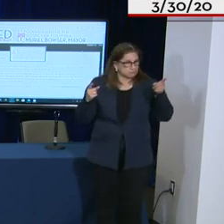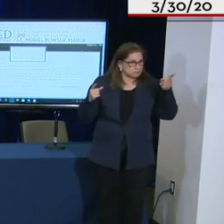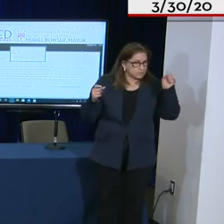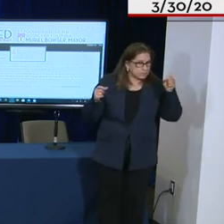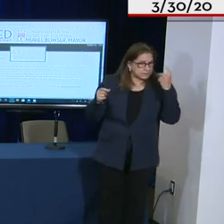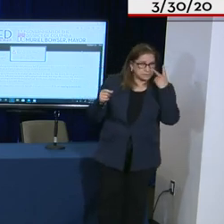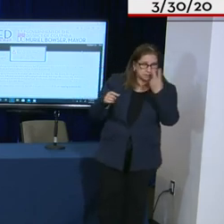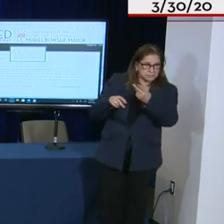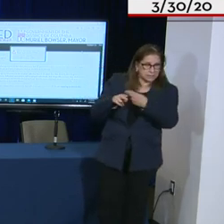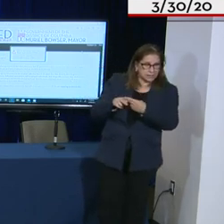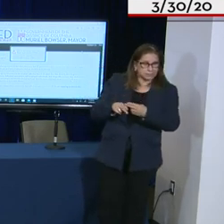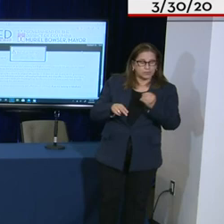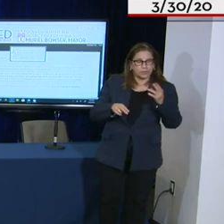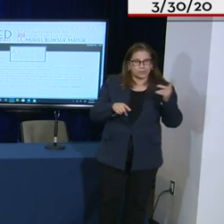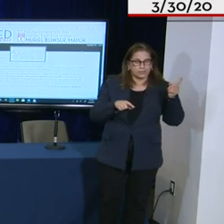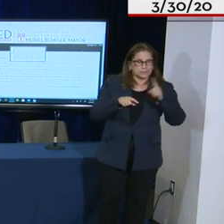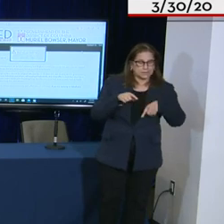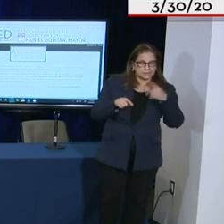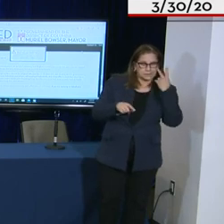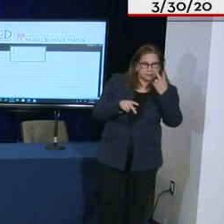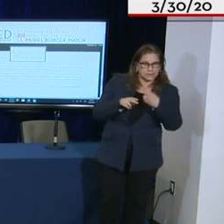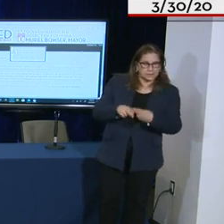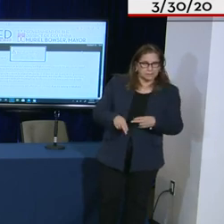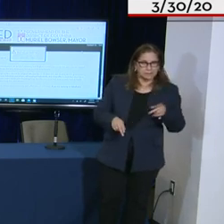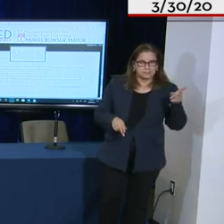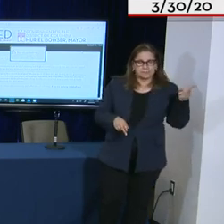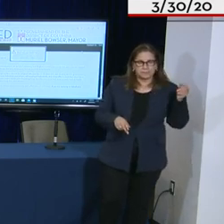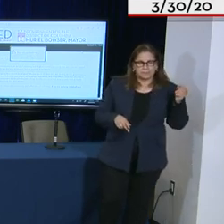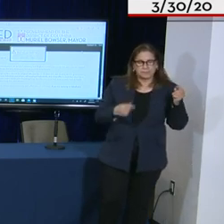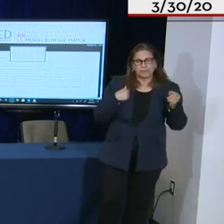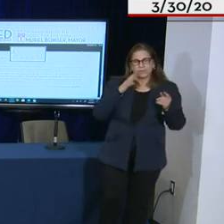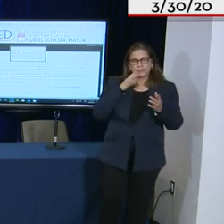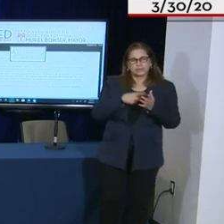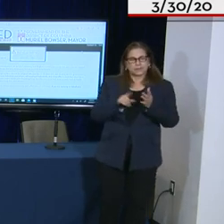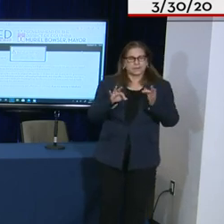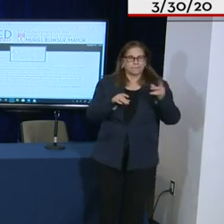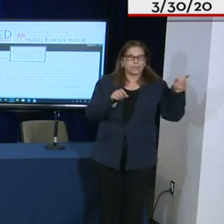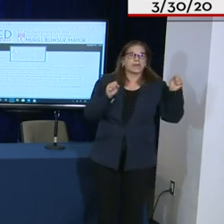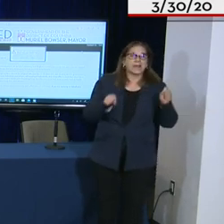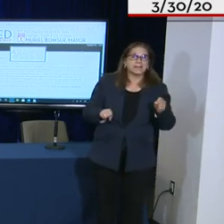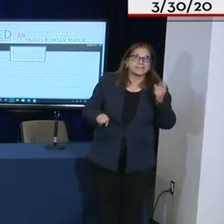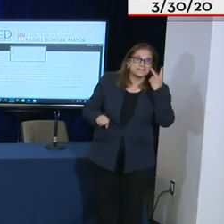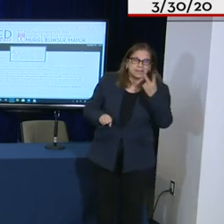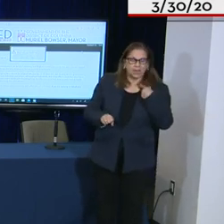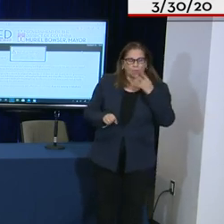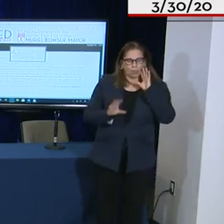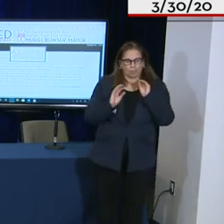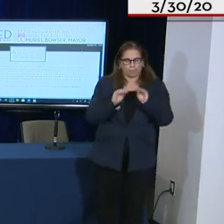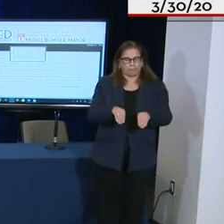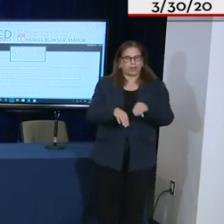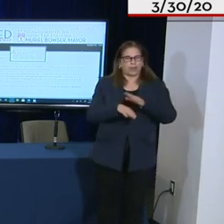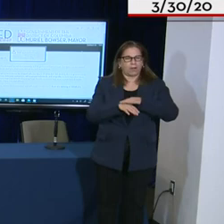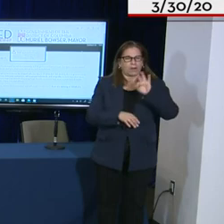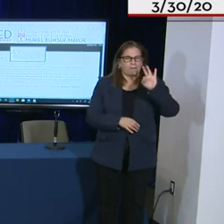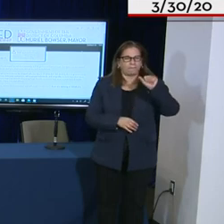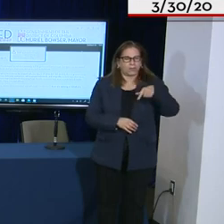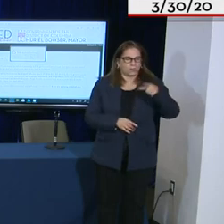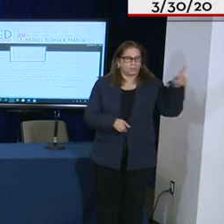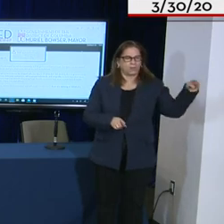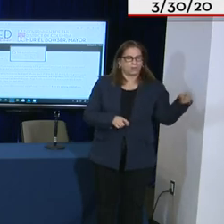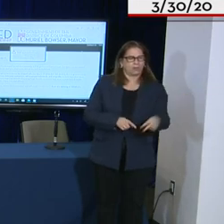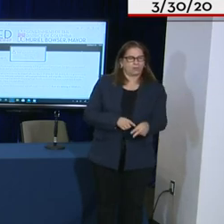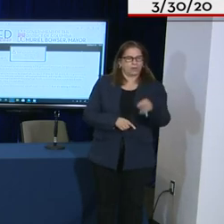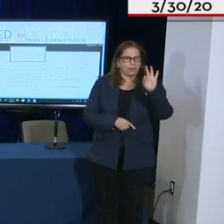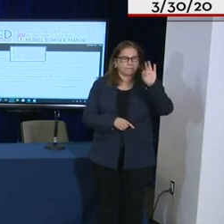insurance, is get the answer. I will create an FAQ and we will send this to Simbangale